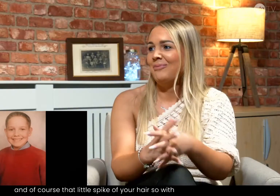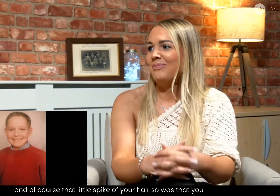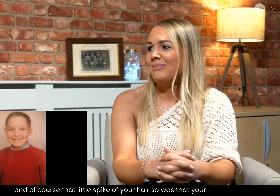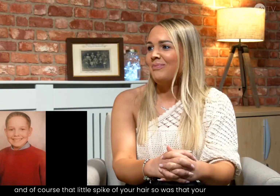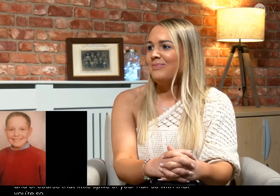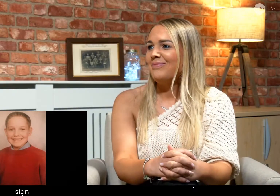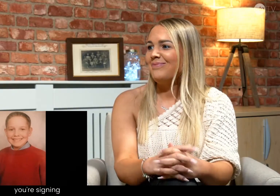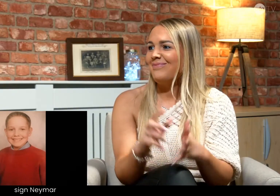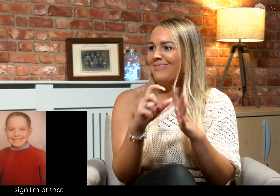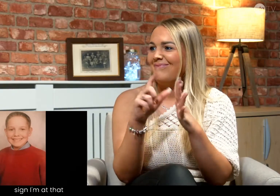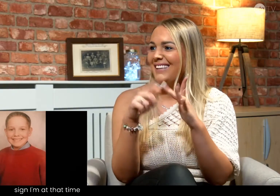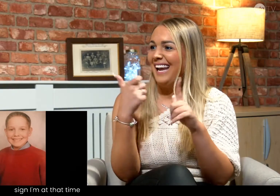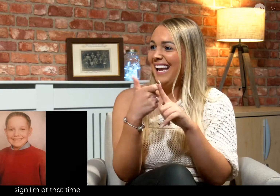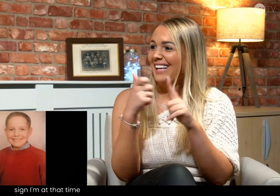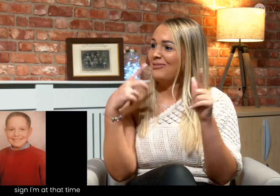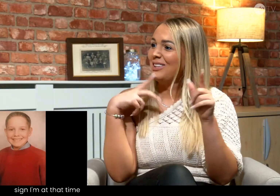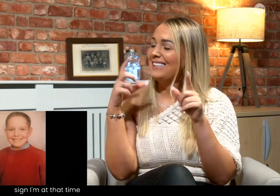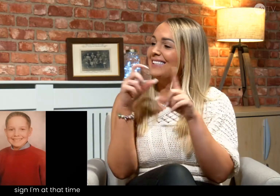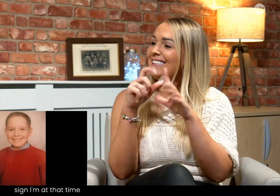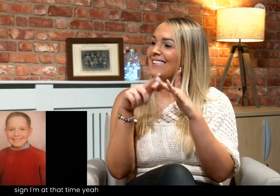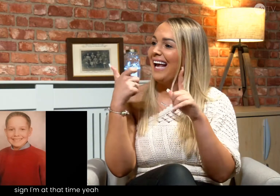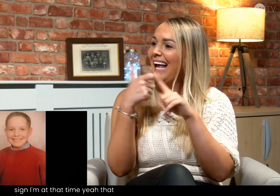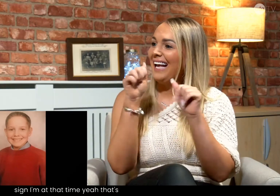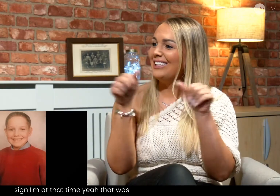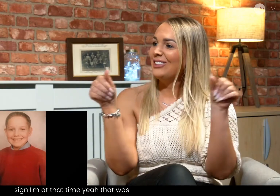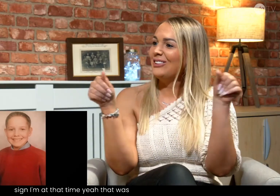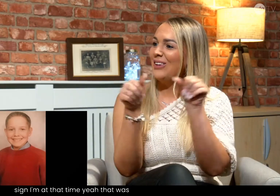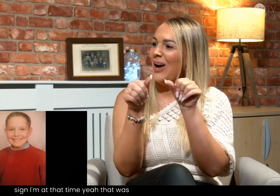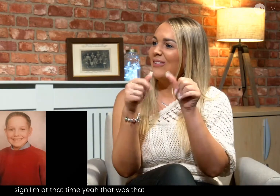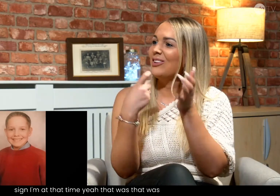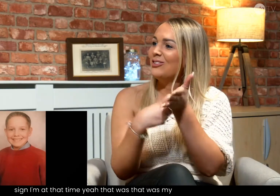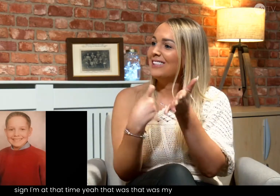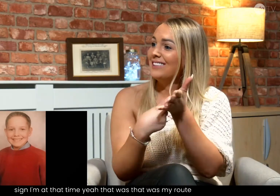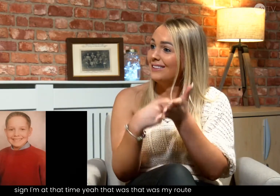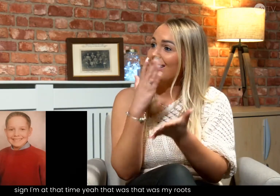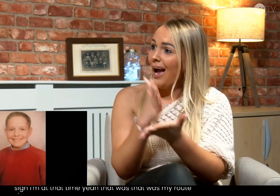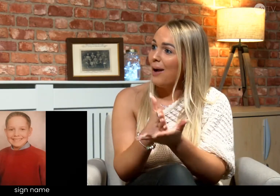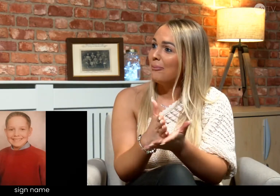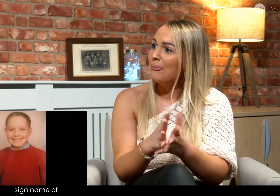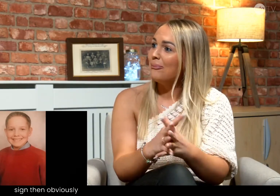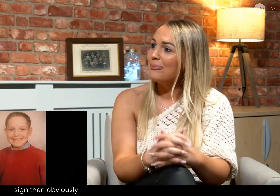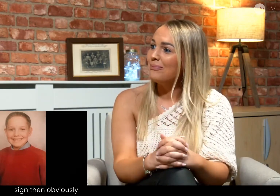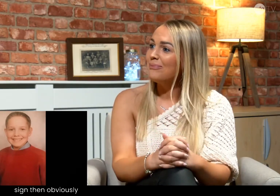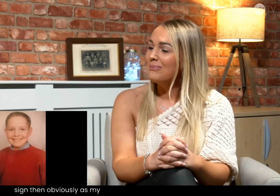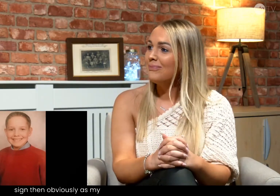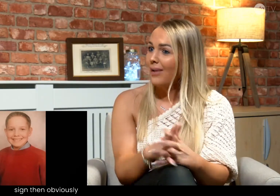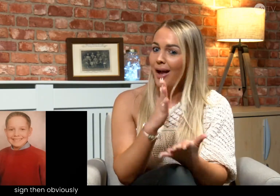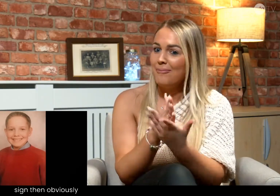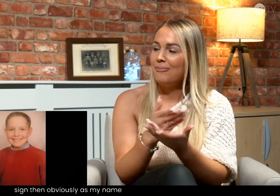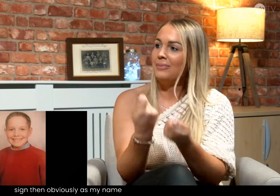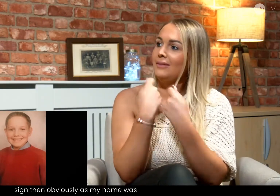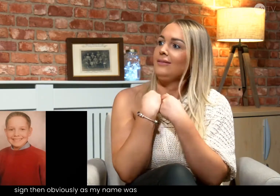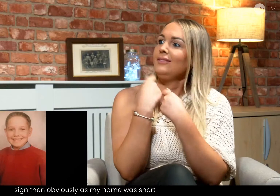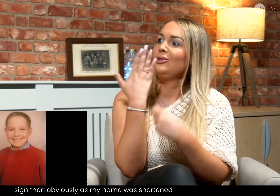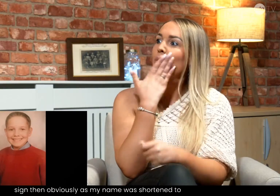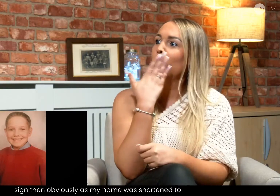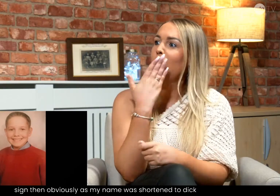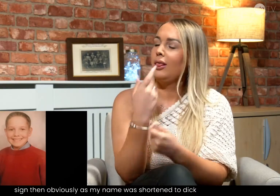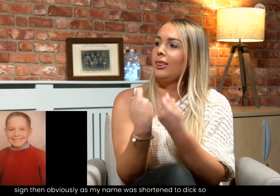time? Yeah, that was my rude sign name, obviously, because my name was shortened to Dick, so that was my sign name. It was